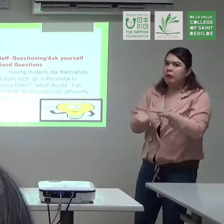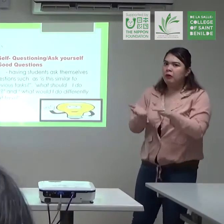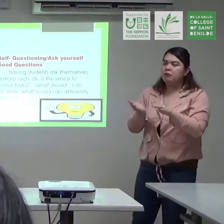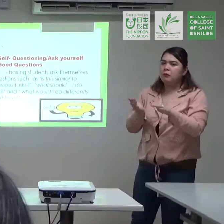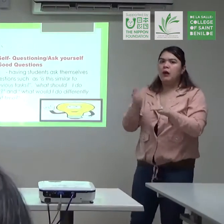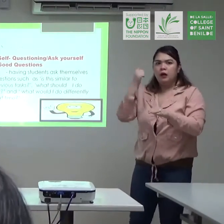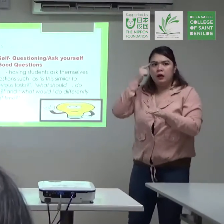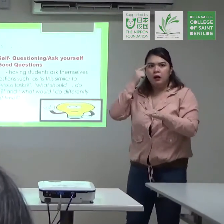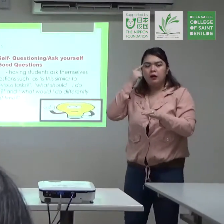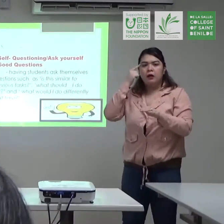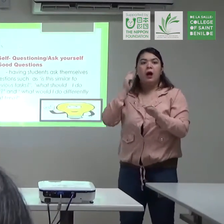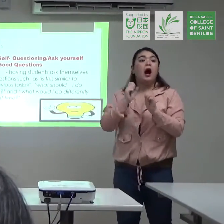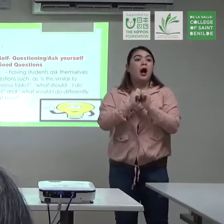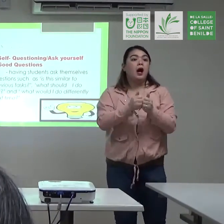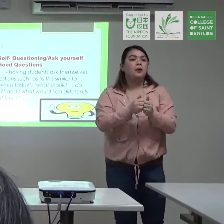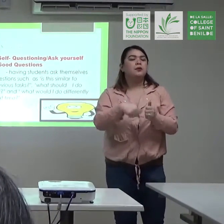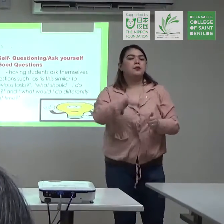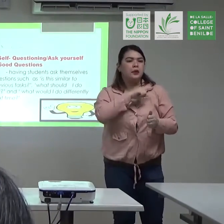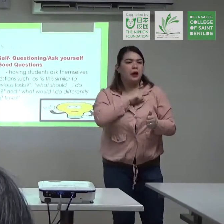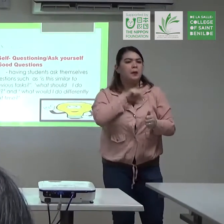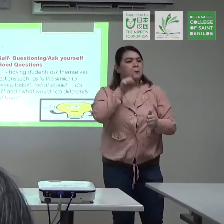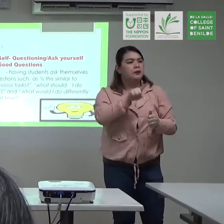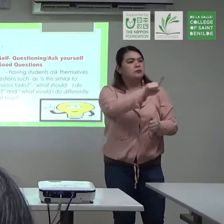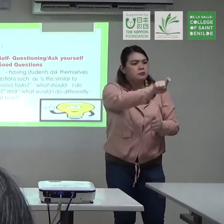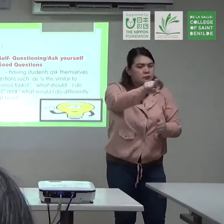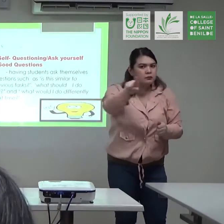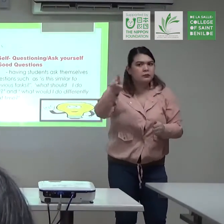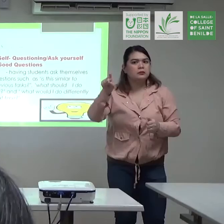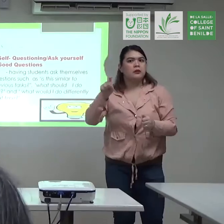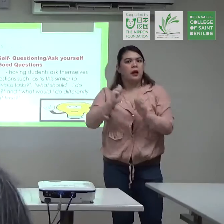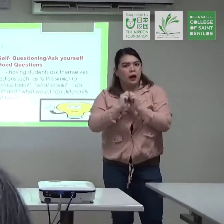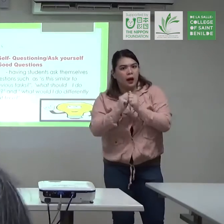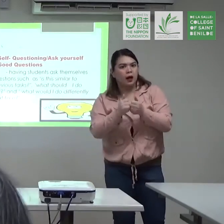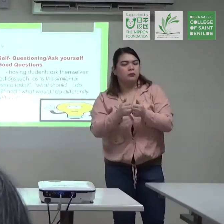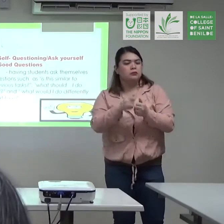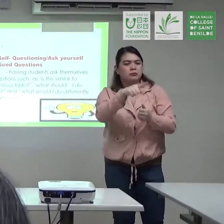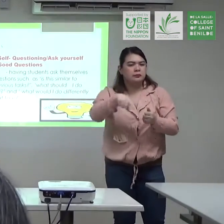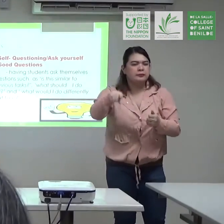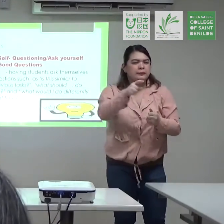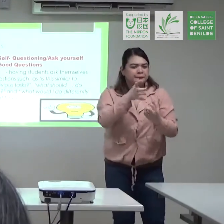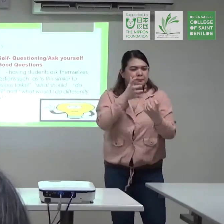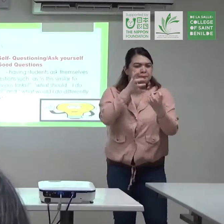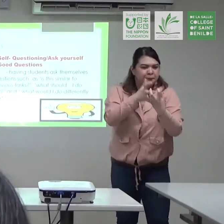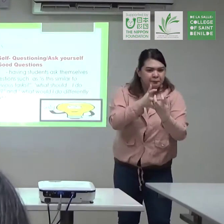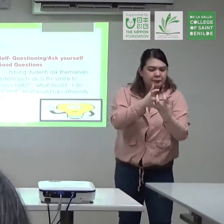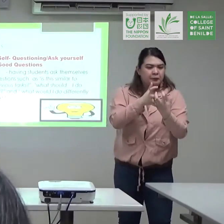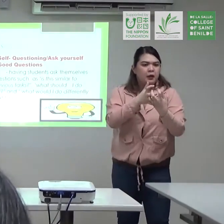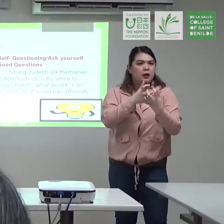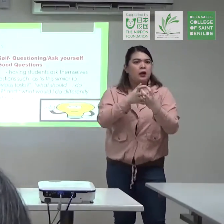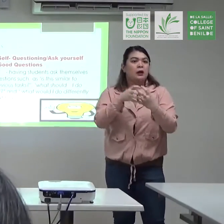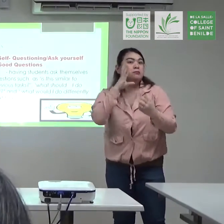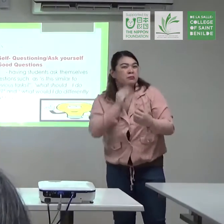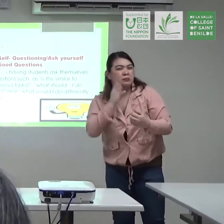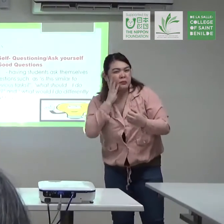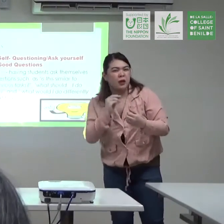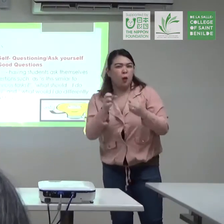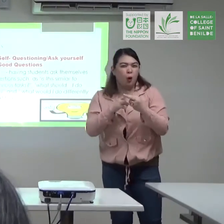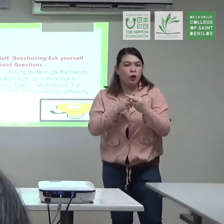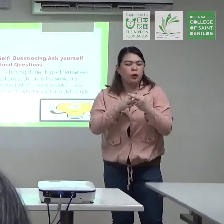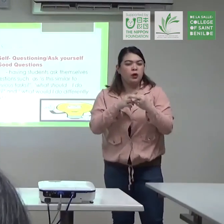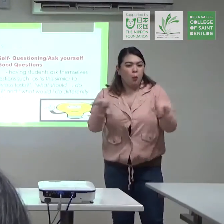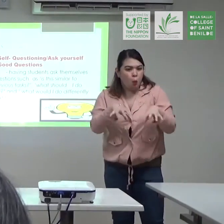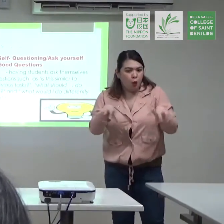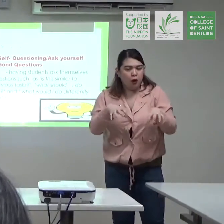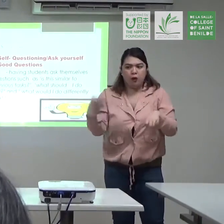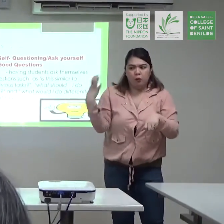self-questioning, asking good questions about the relationship, about the current project, current